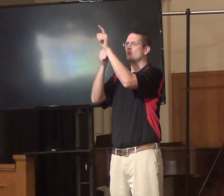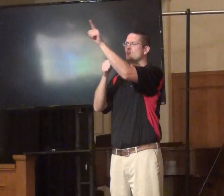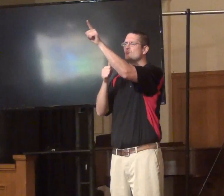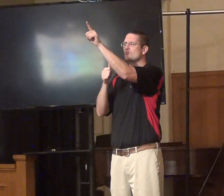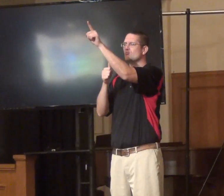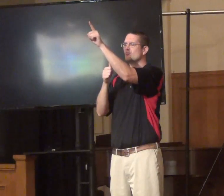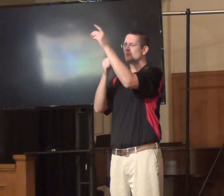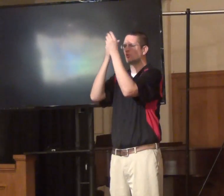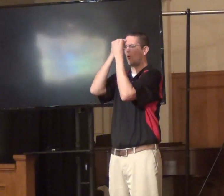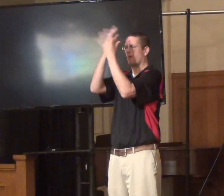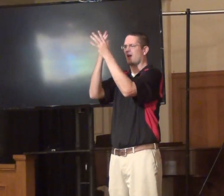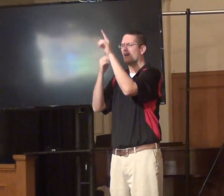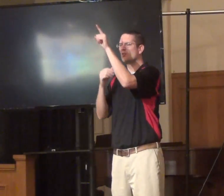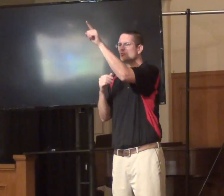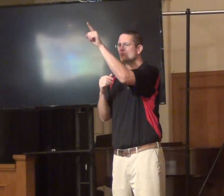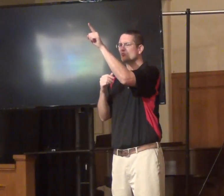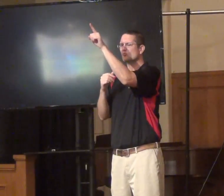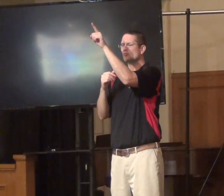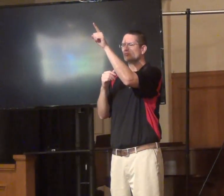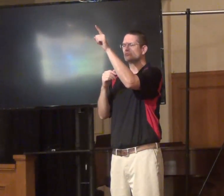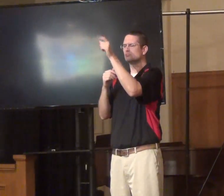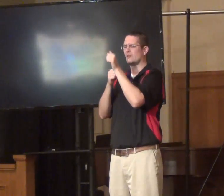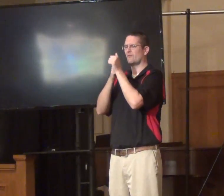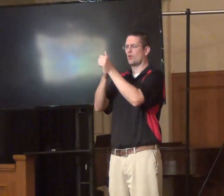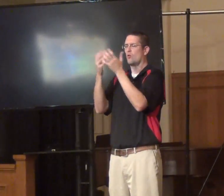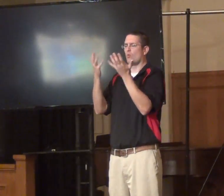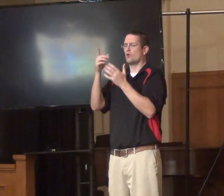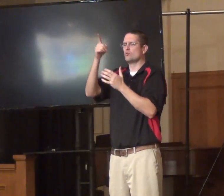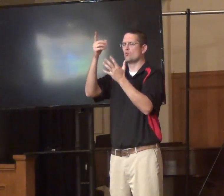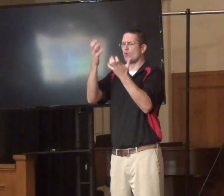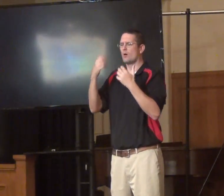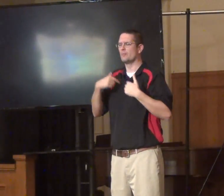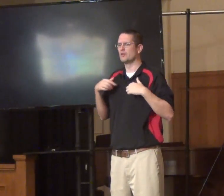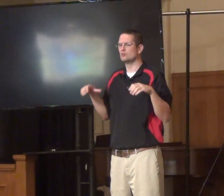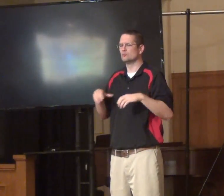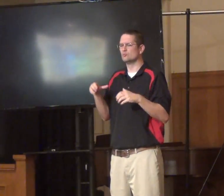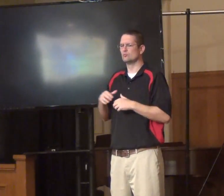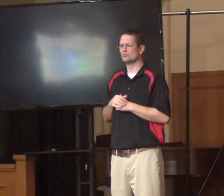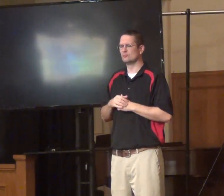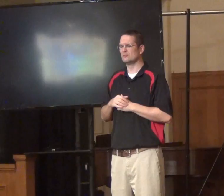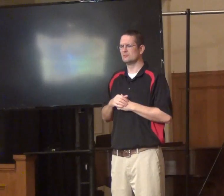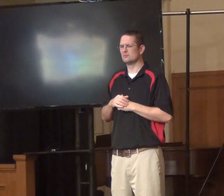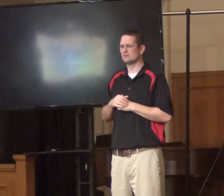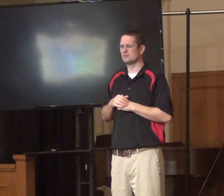focus on you and follow you and obey you, follow what you want me to do.